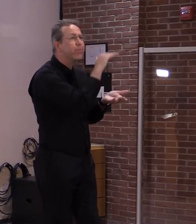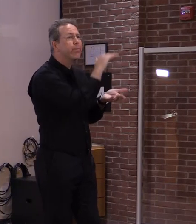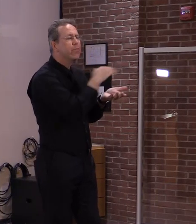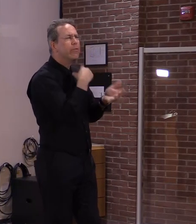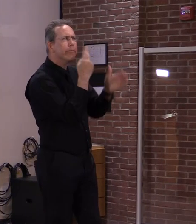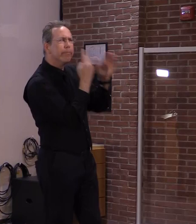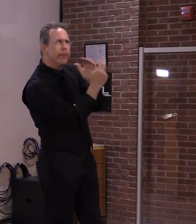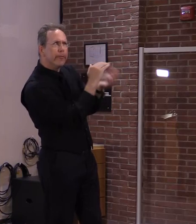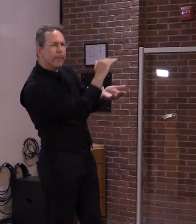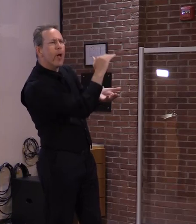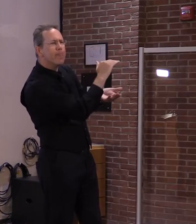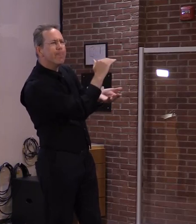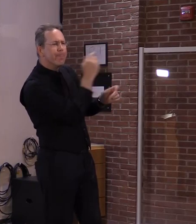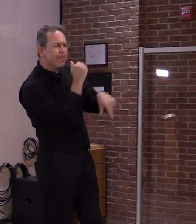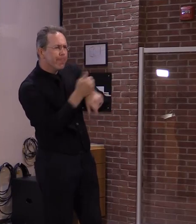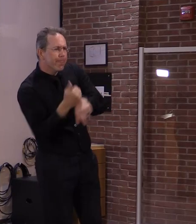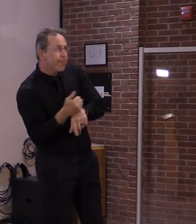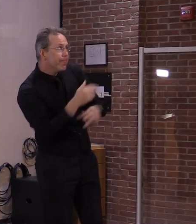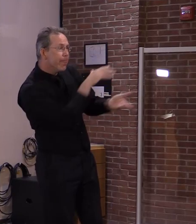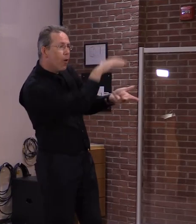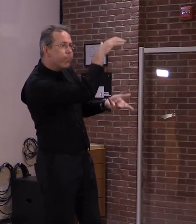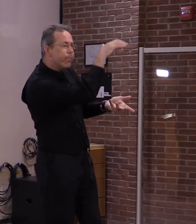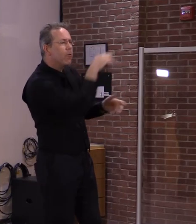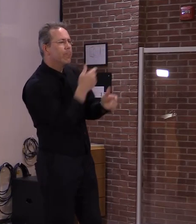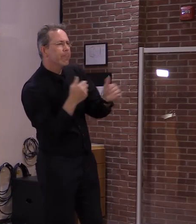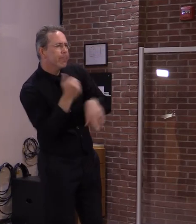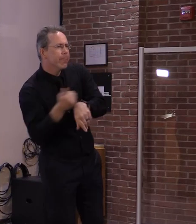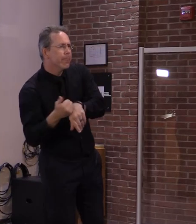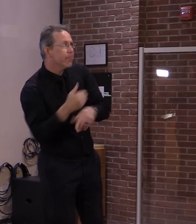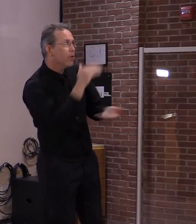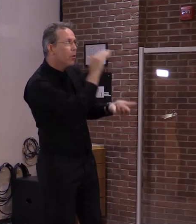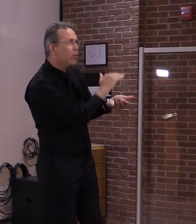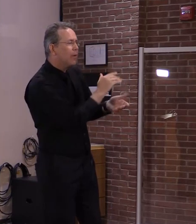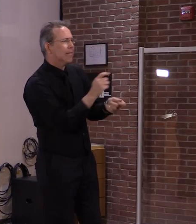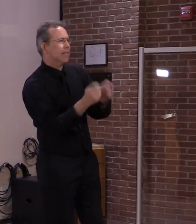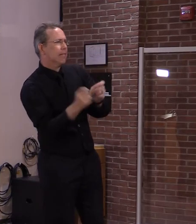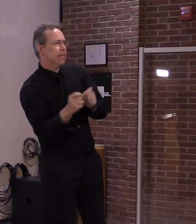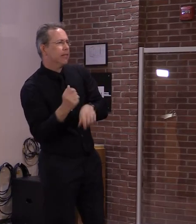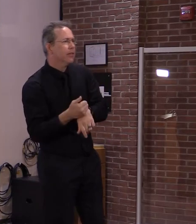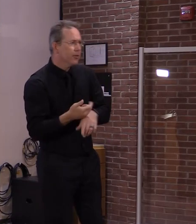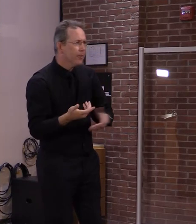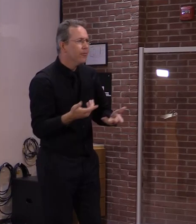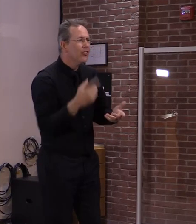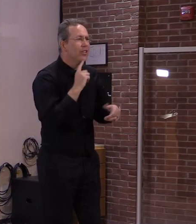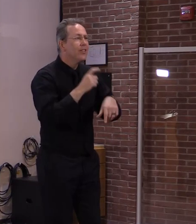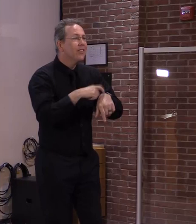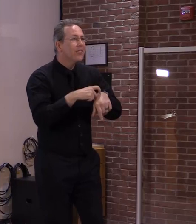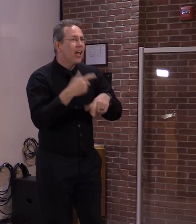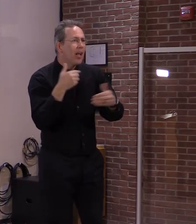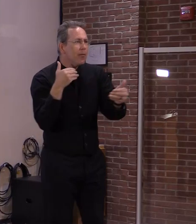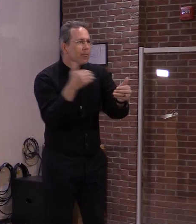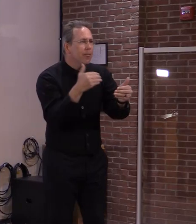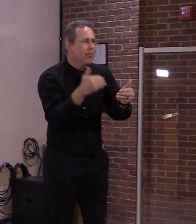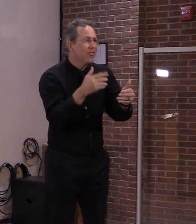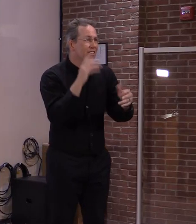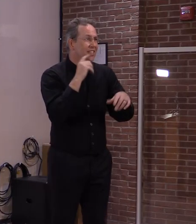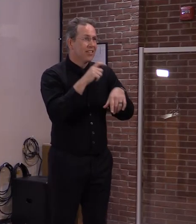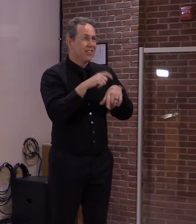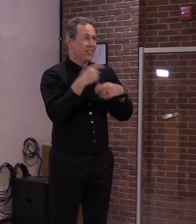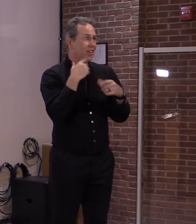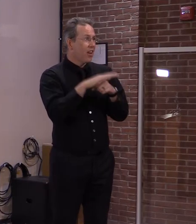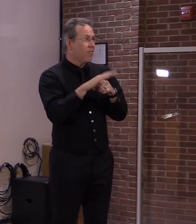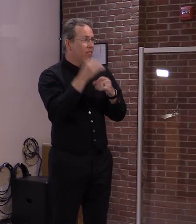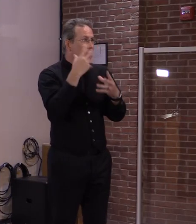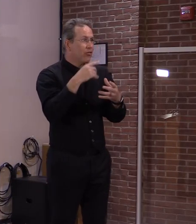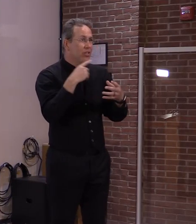be. At the point that we made them, there was limited information about the Johnson & Johnson vaccine coming out. We've